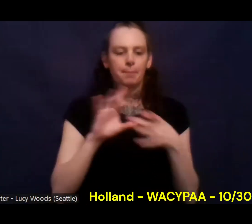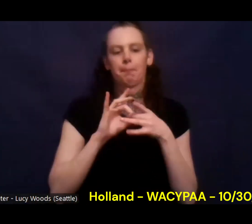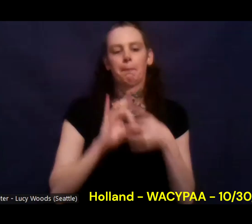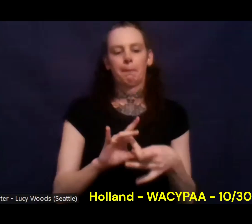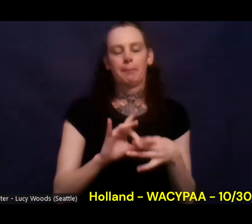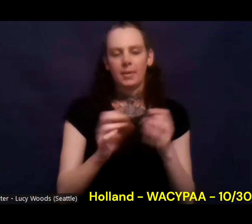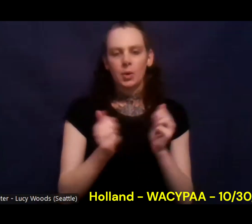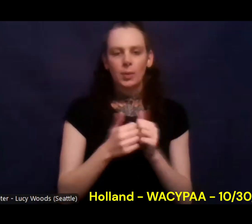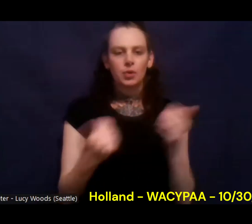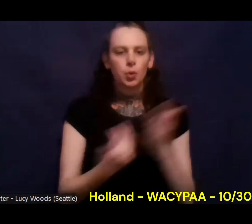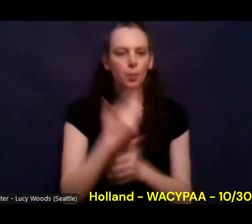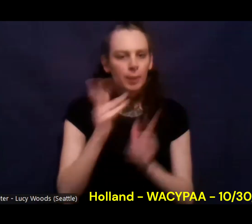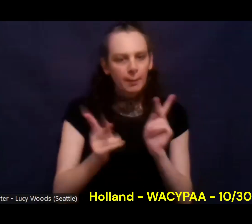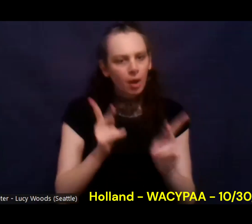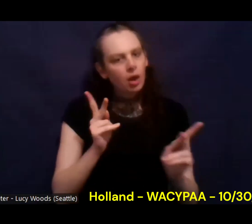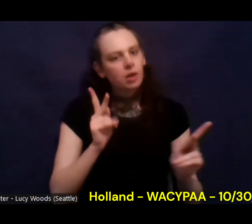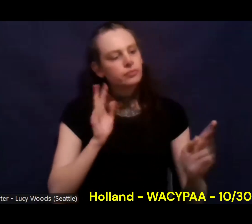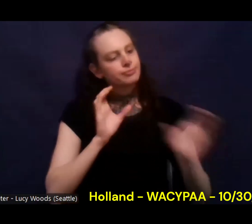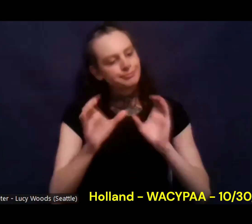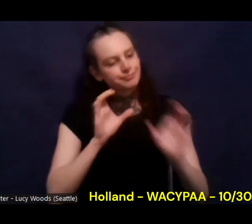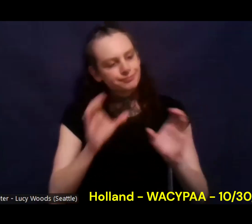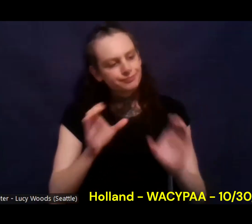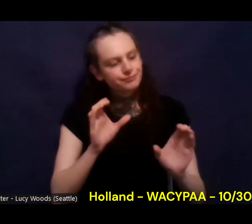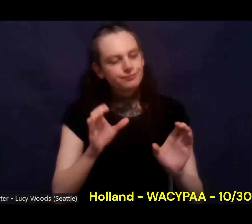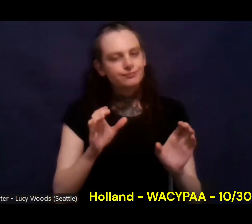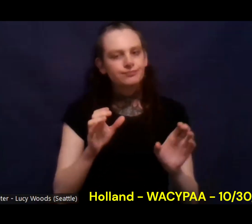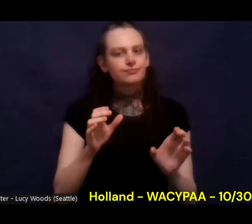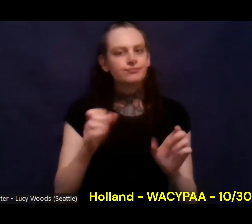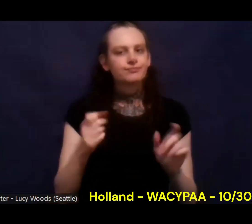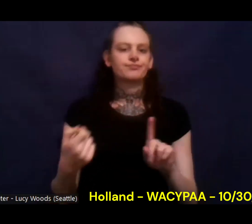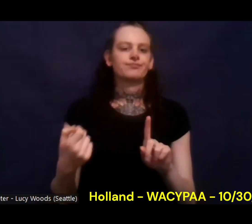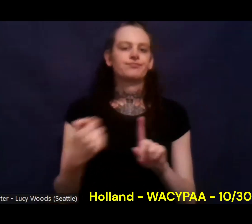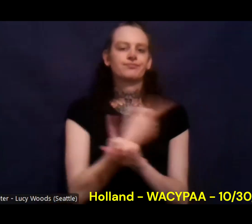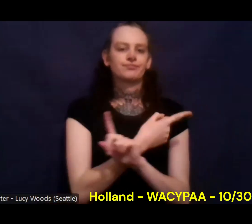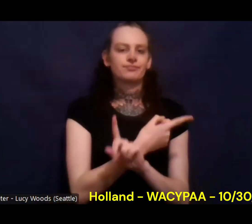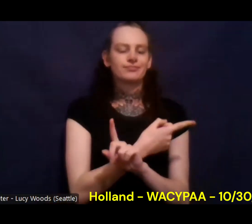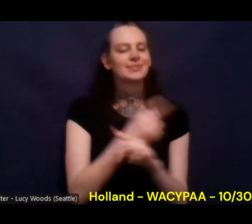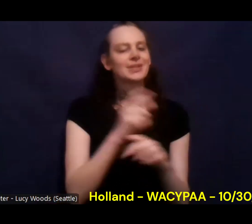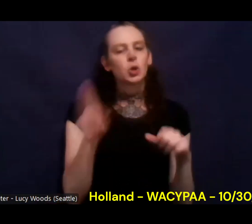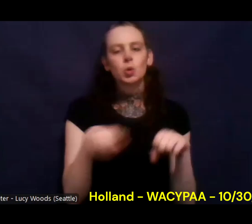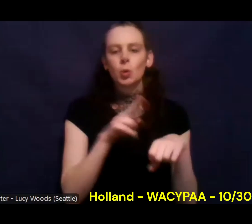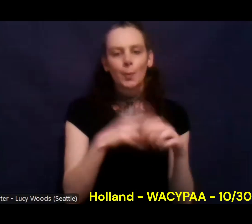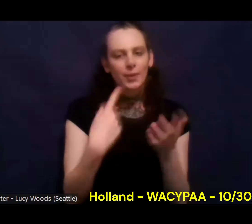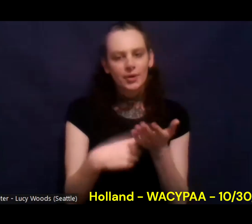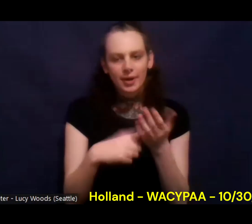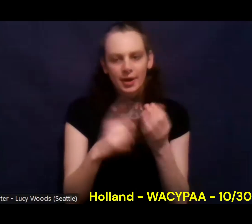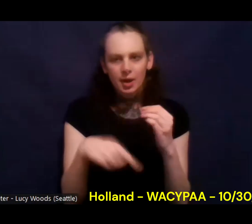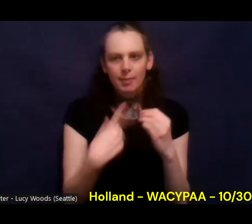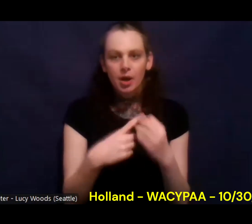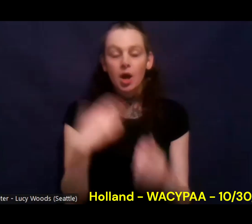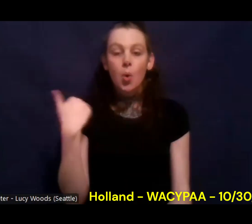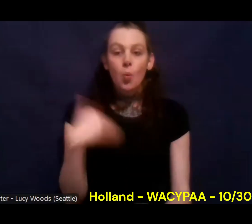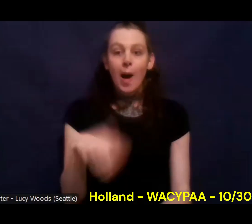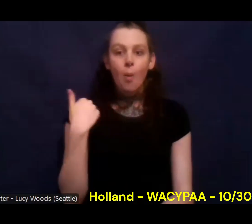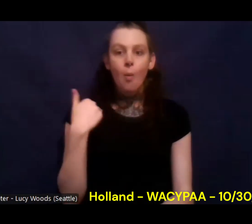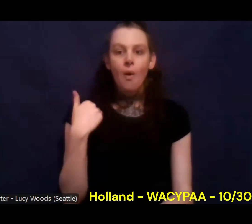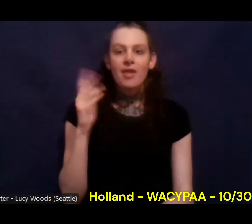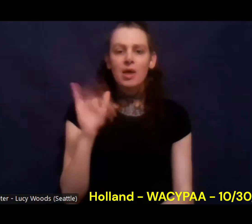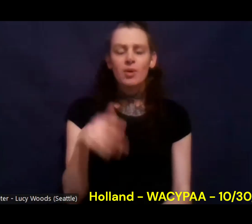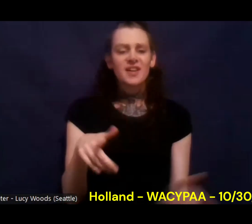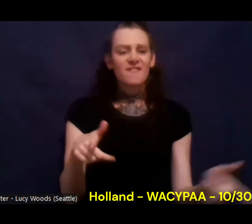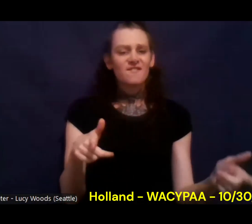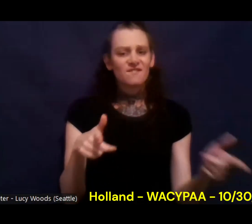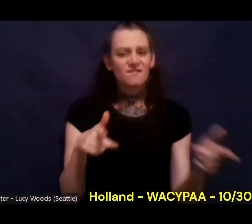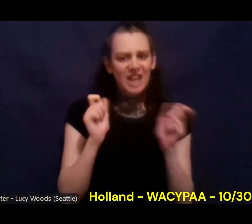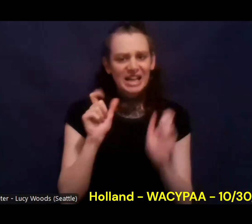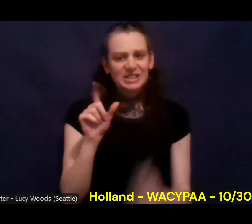have a conversation outside of like what we normally would talk about. Wow, that was a really quick